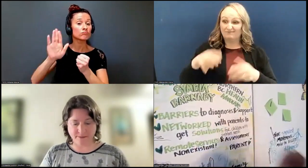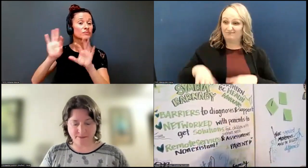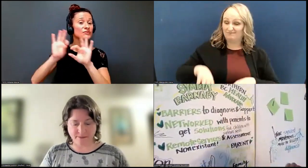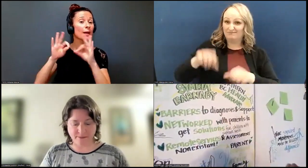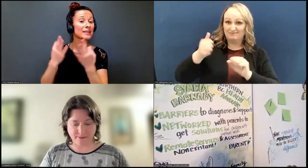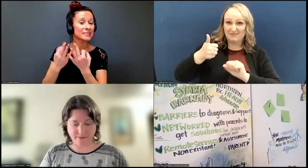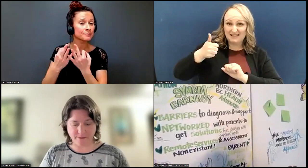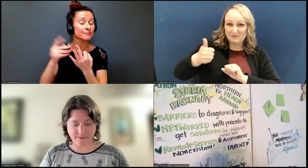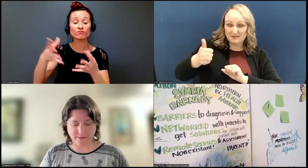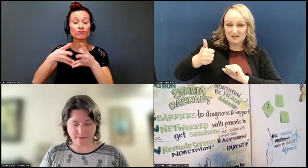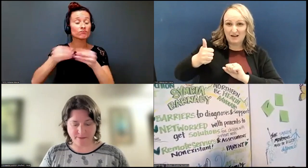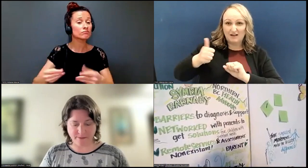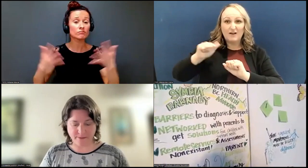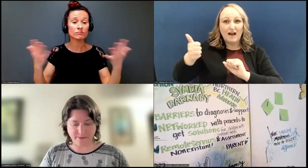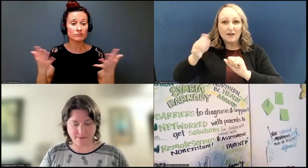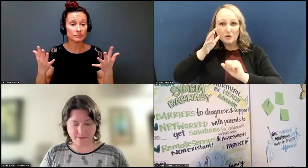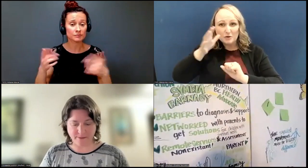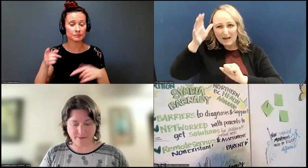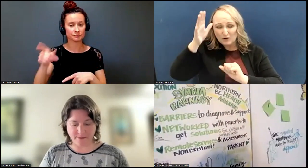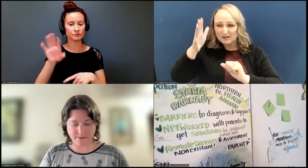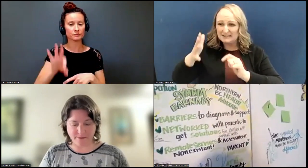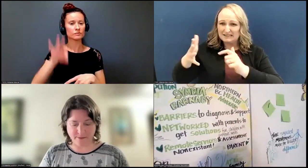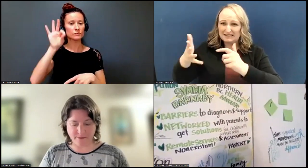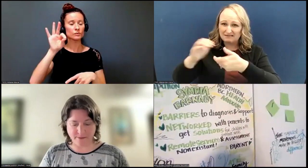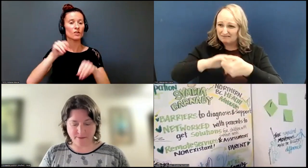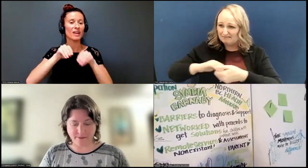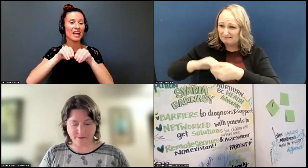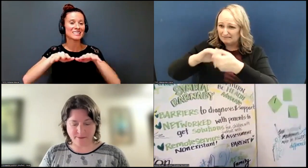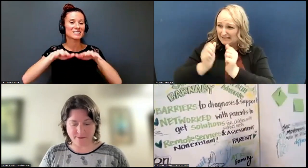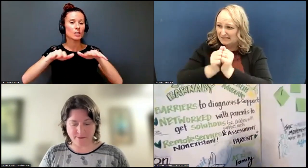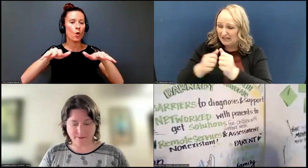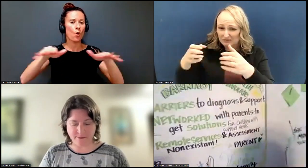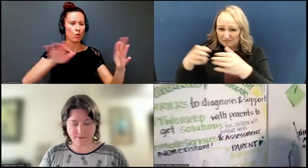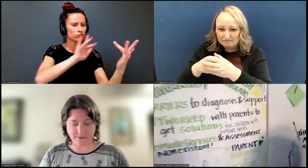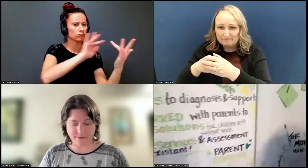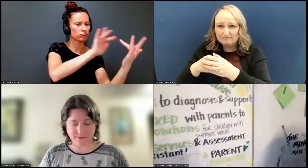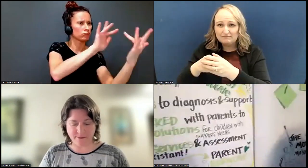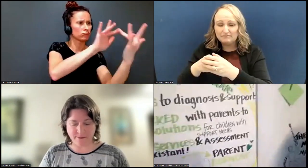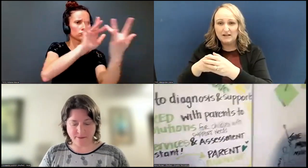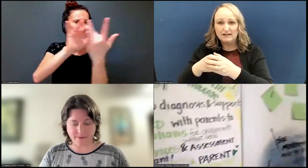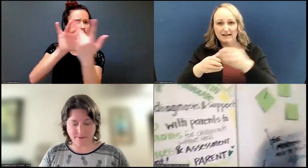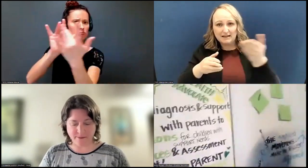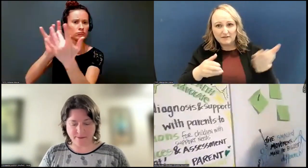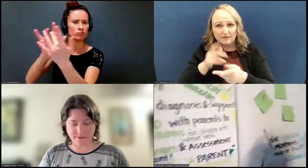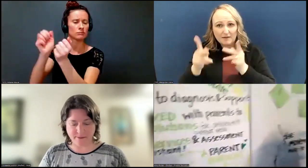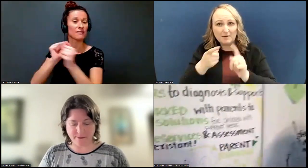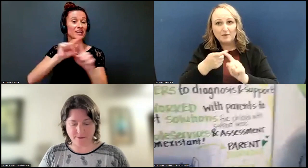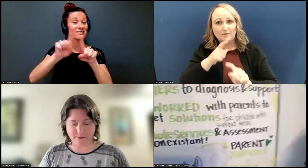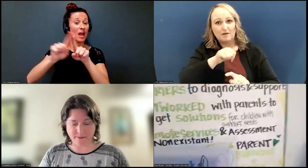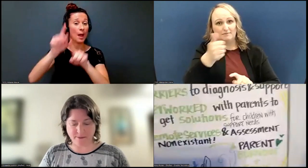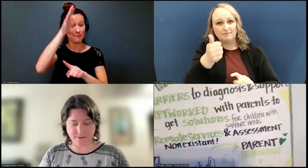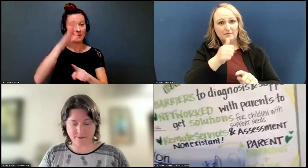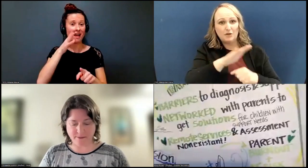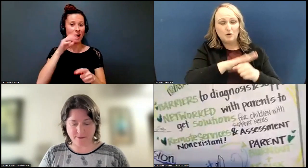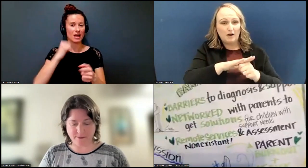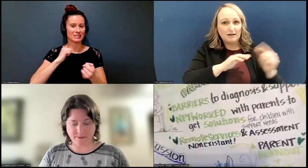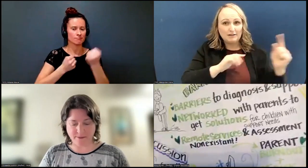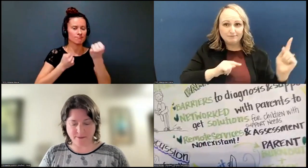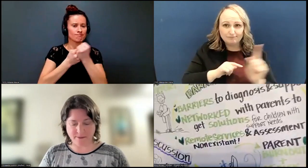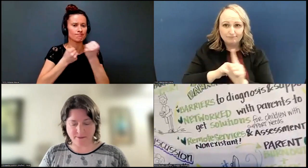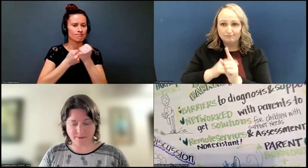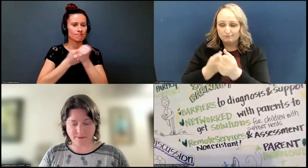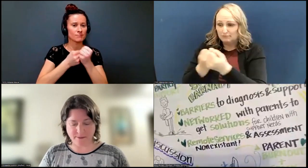with parents to get solutions for children with support needs in remote Northern communities, and that this is a really